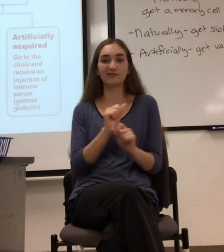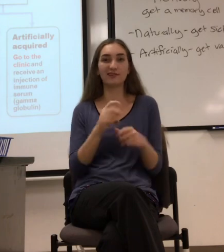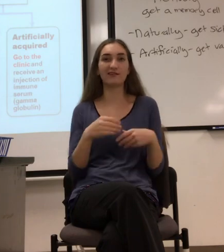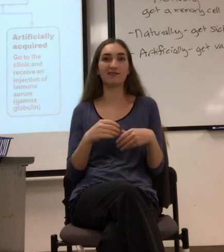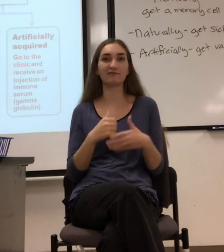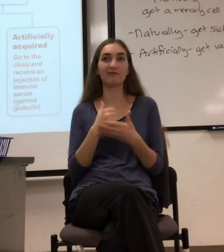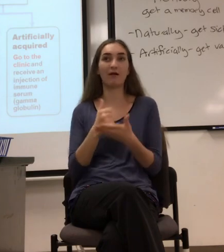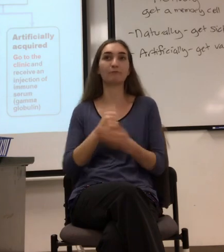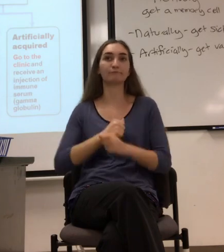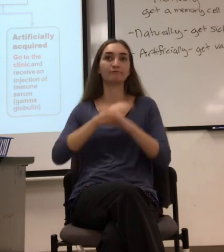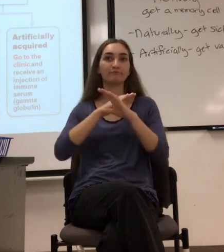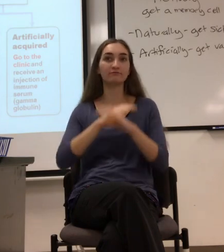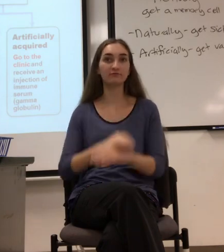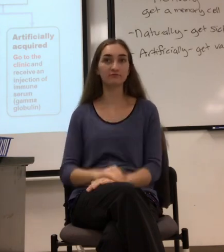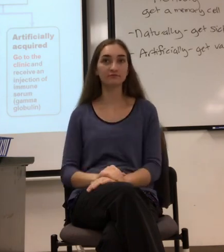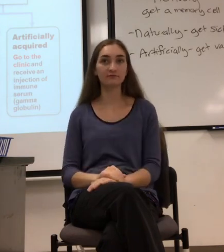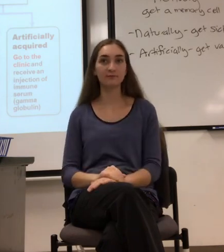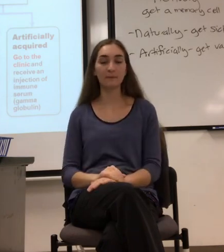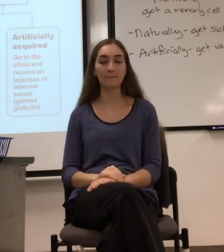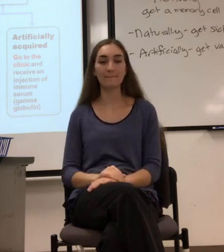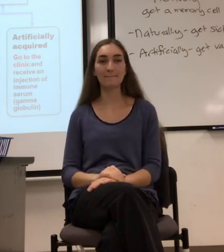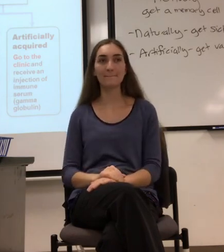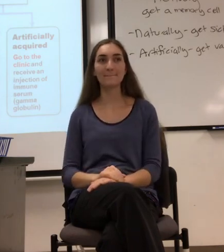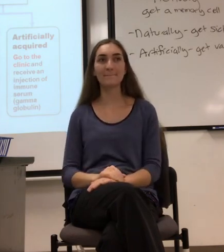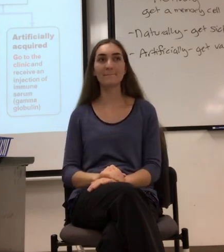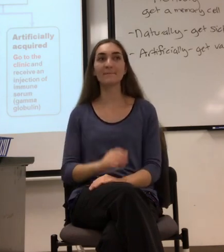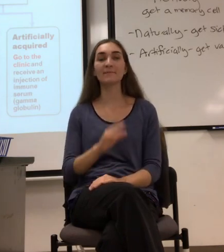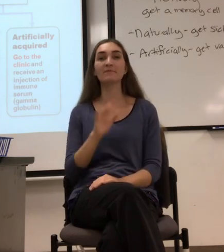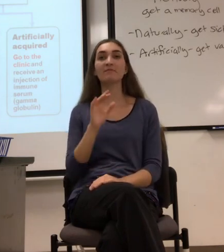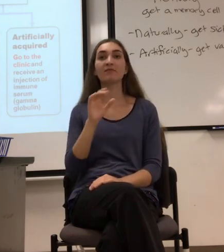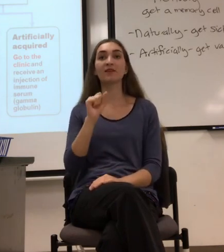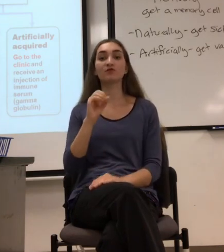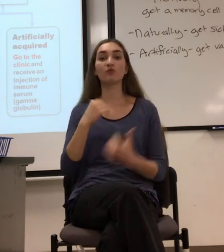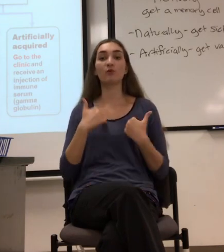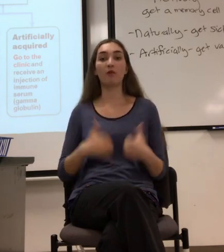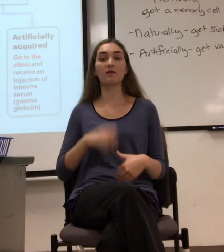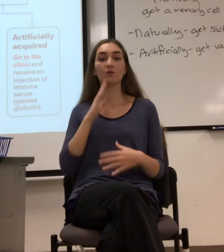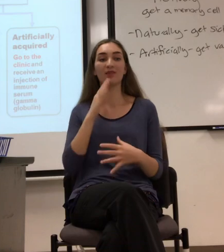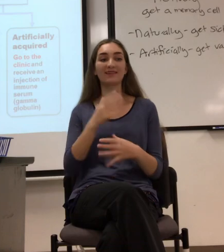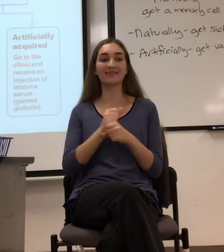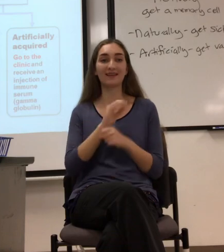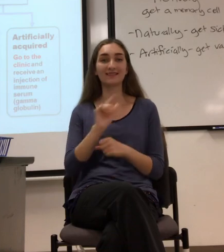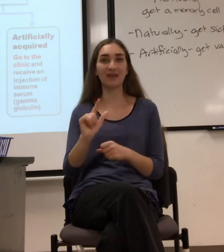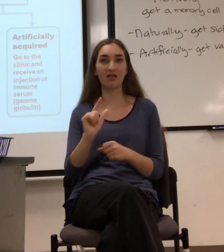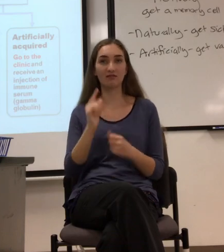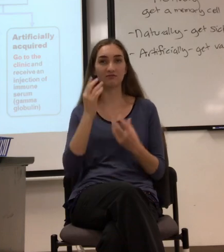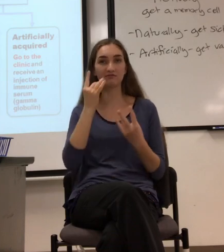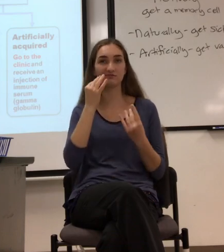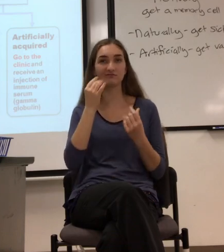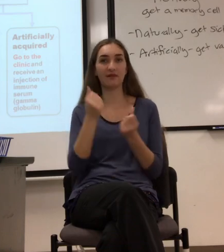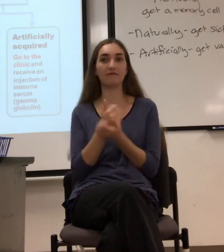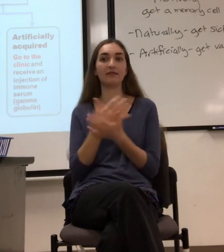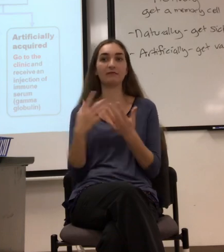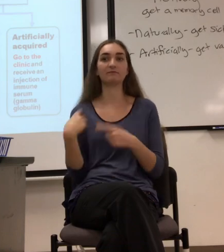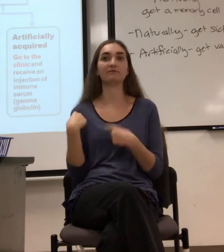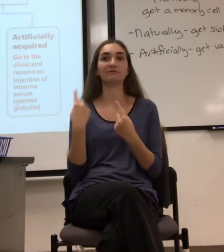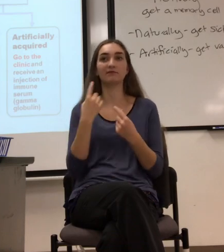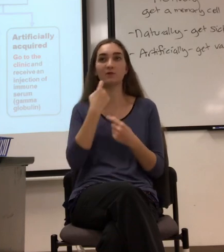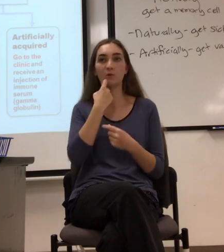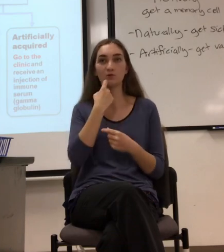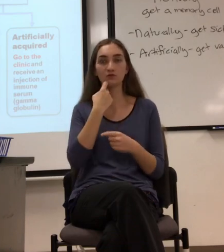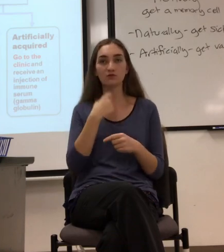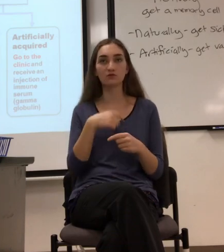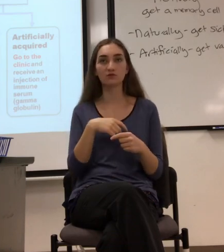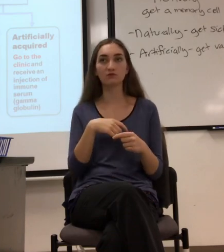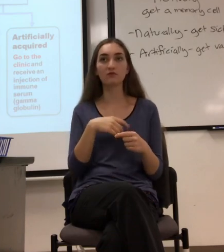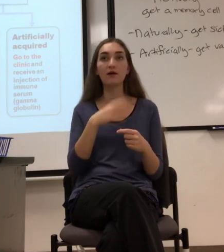All right, so get the cell. Now, just think about, based on everything I told you, what's better, to get the memory